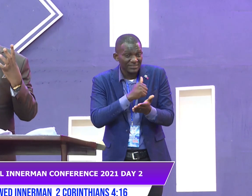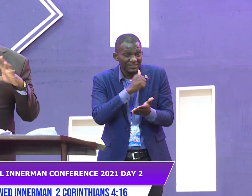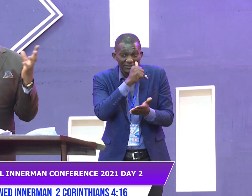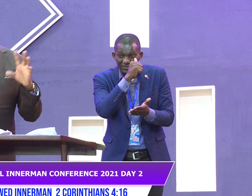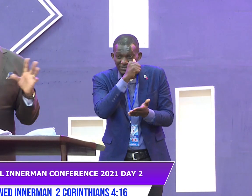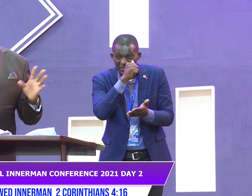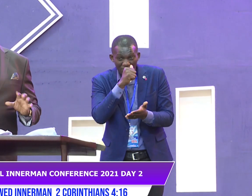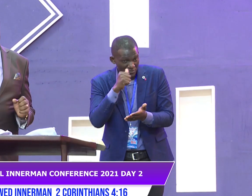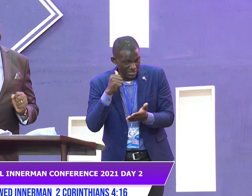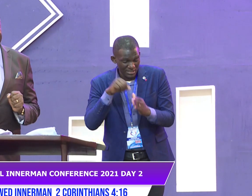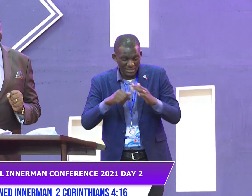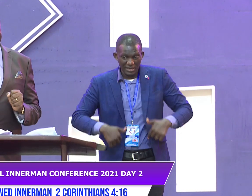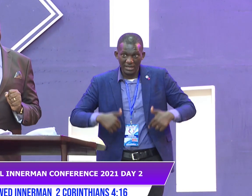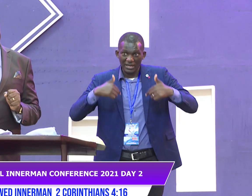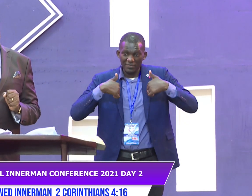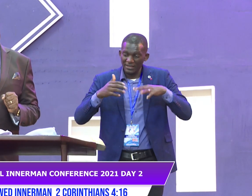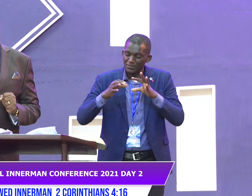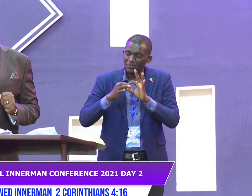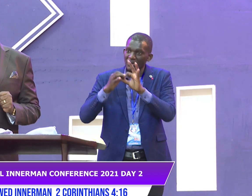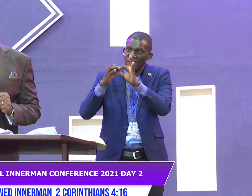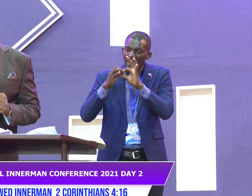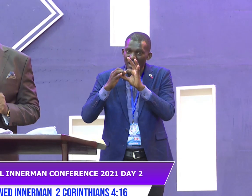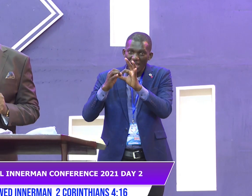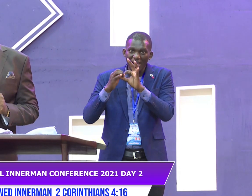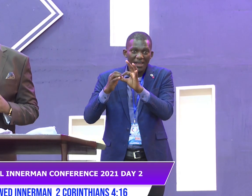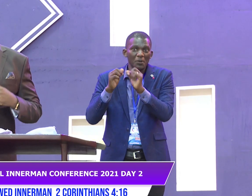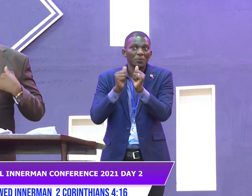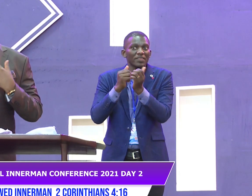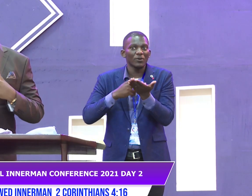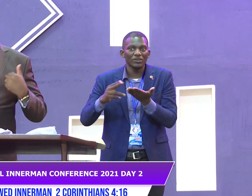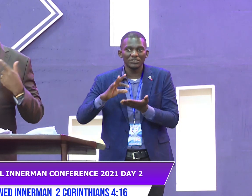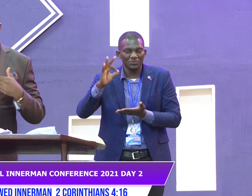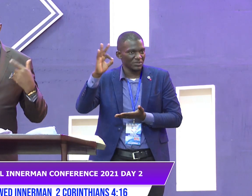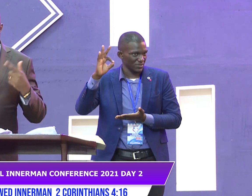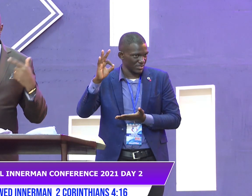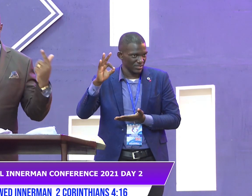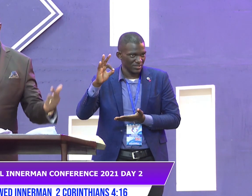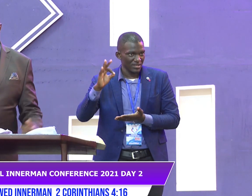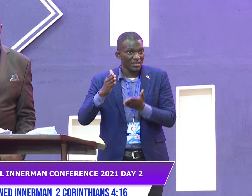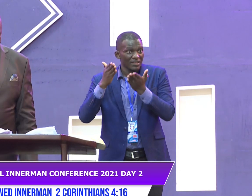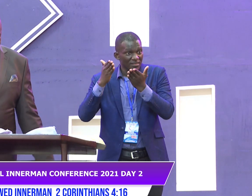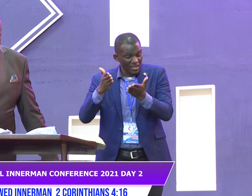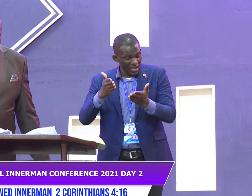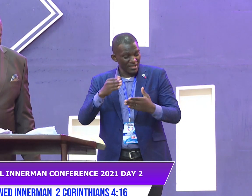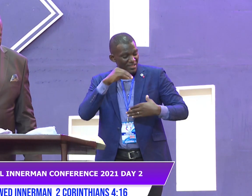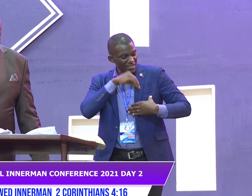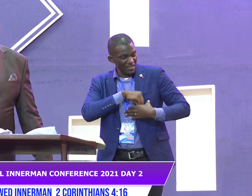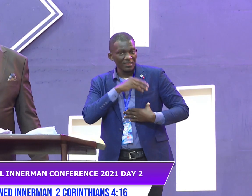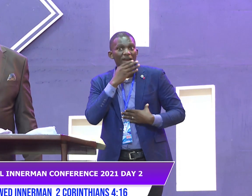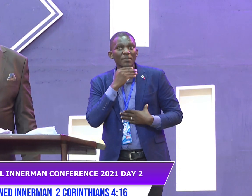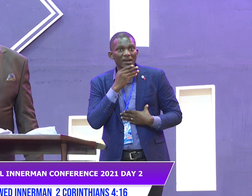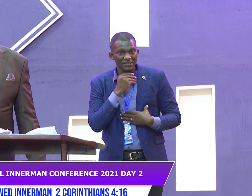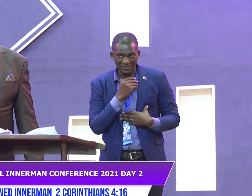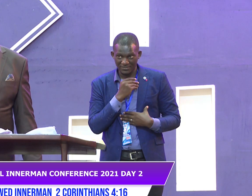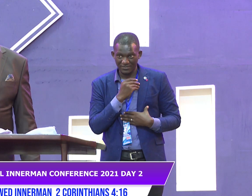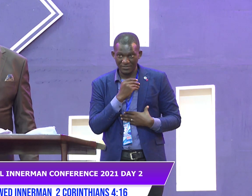There is a mystery in a life that has fellowship with the Holy Spirit. In our inner